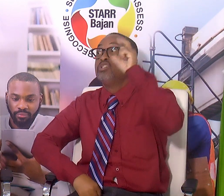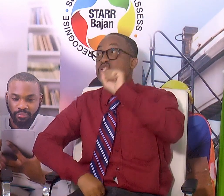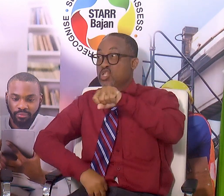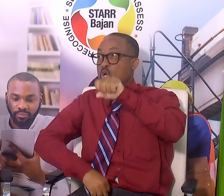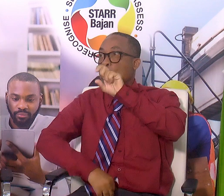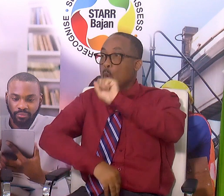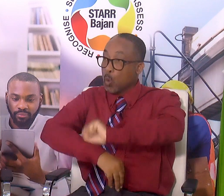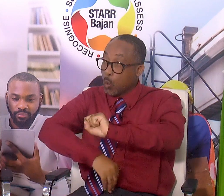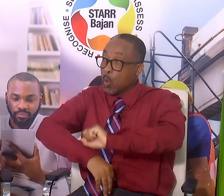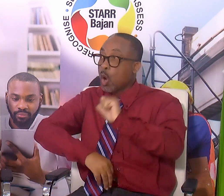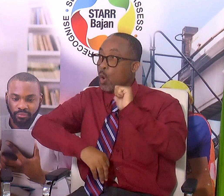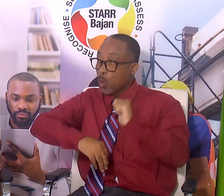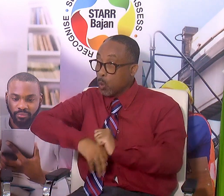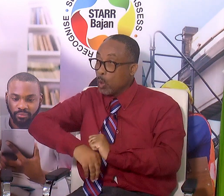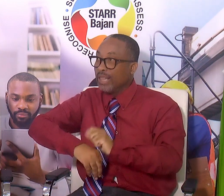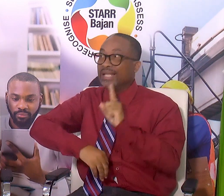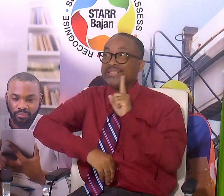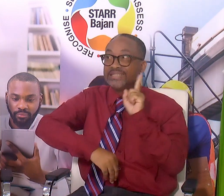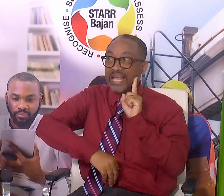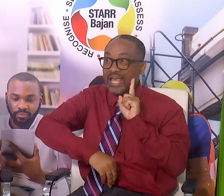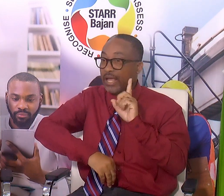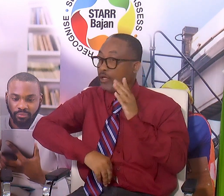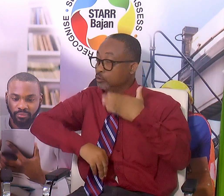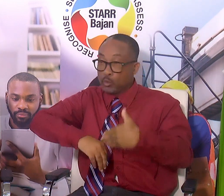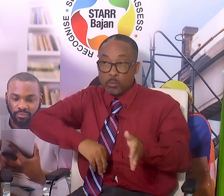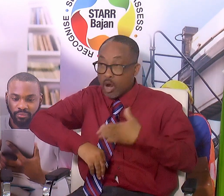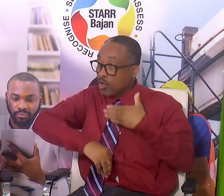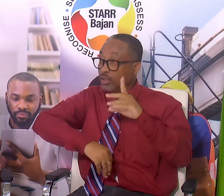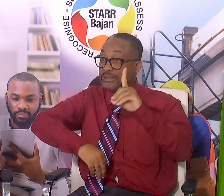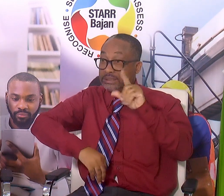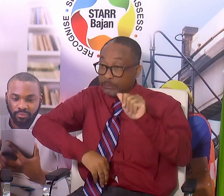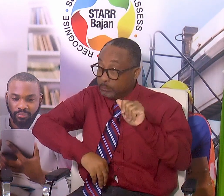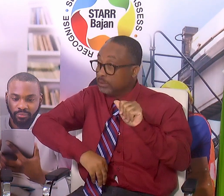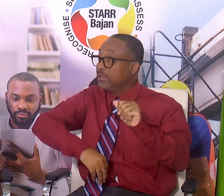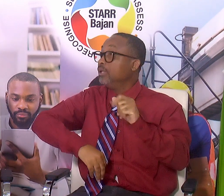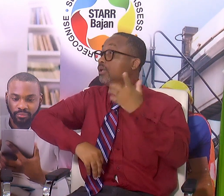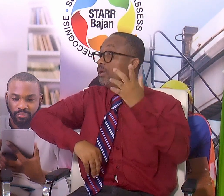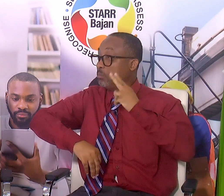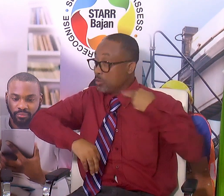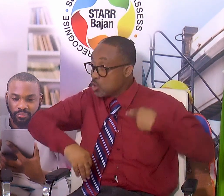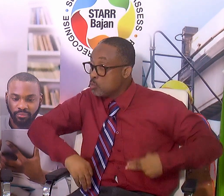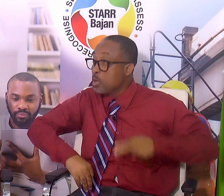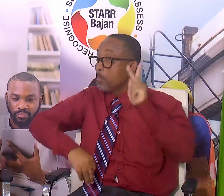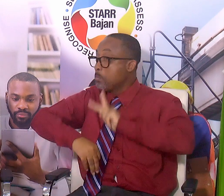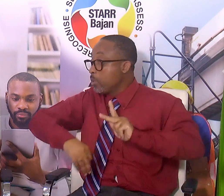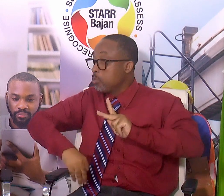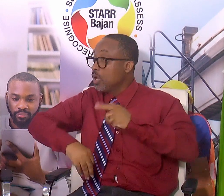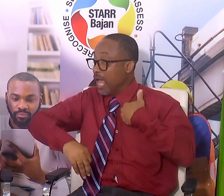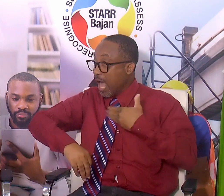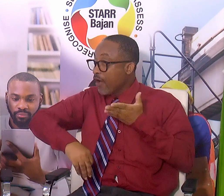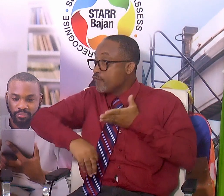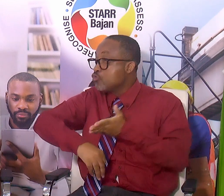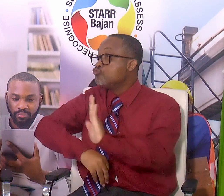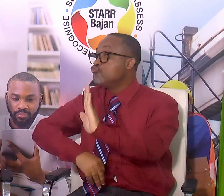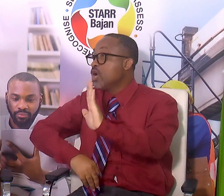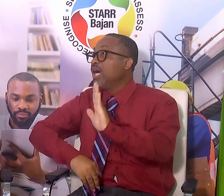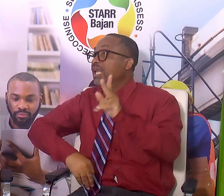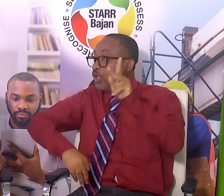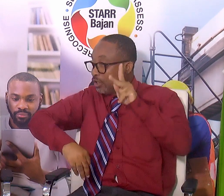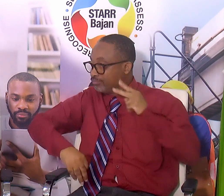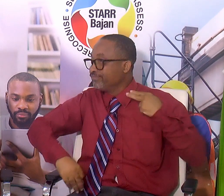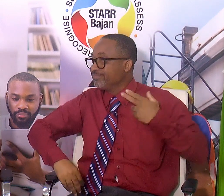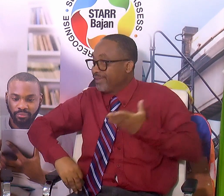lot of effort, and I really think that government needs to work and help persons with disabilities, help deaf